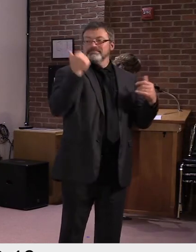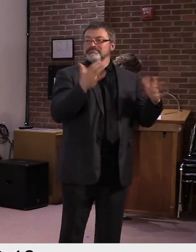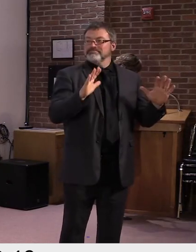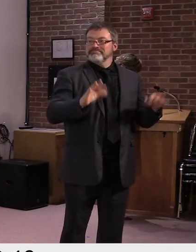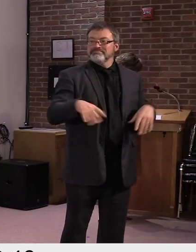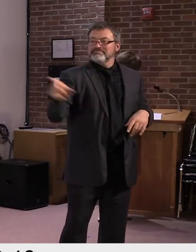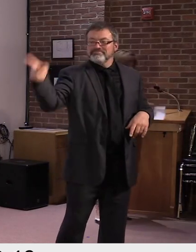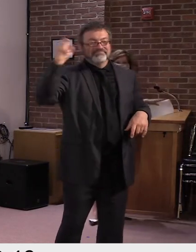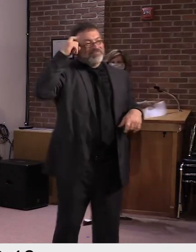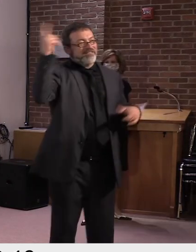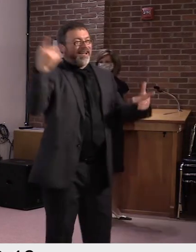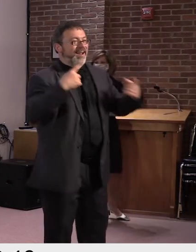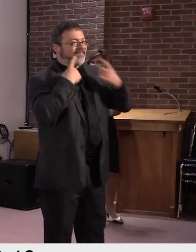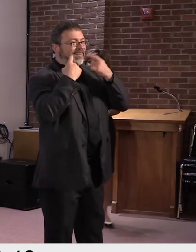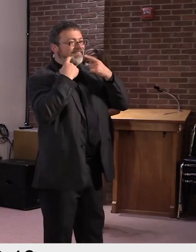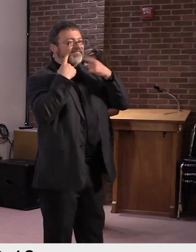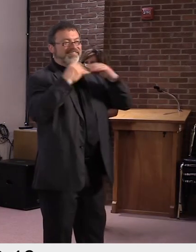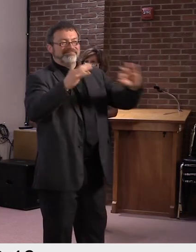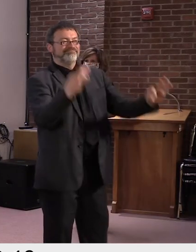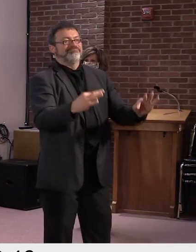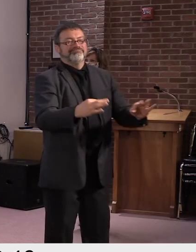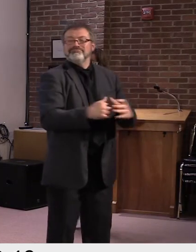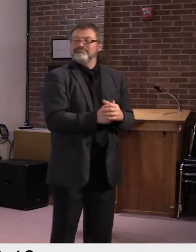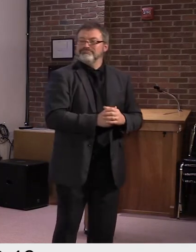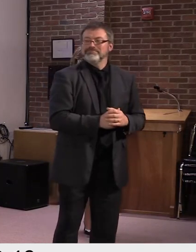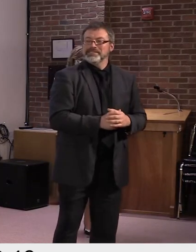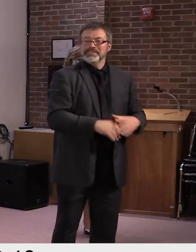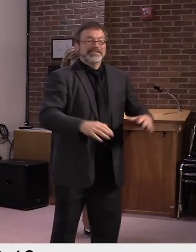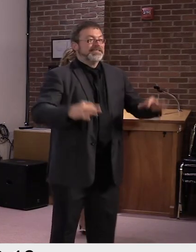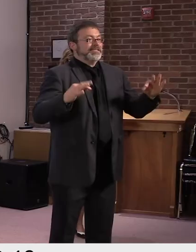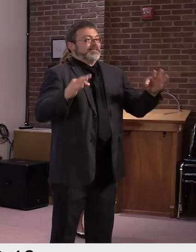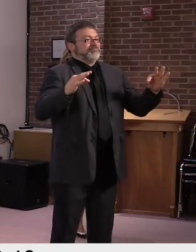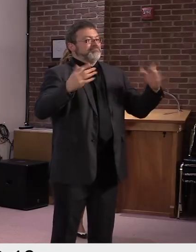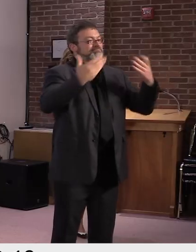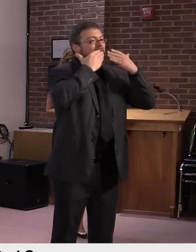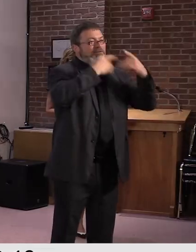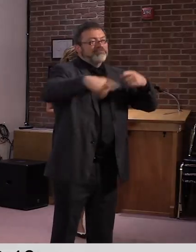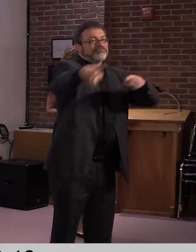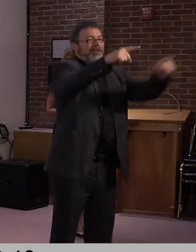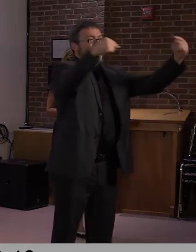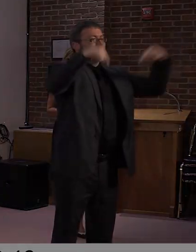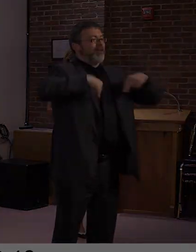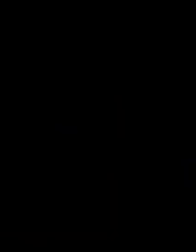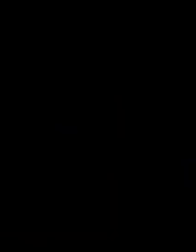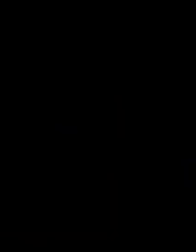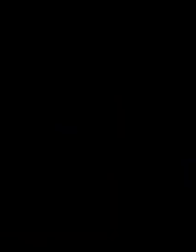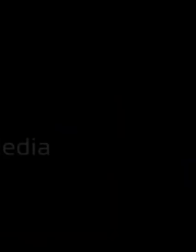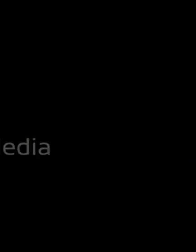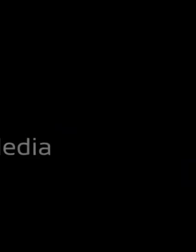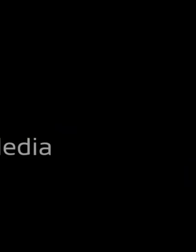Take care. Well, thank you all for tuning in, and we'll see you on Friday.